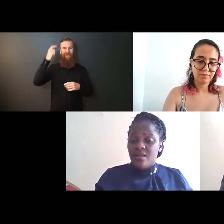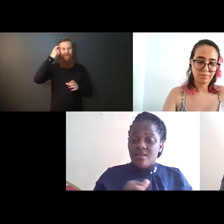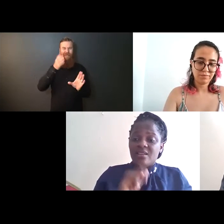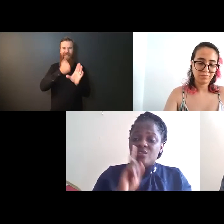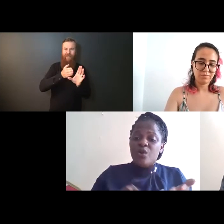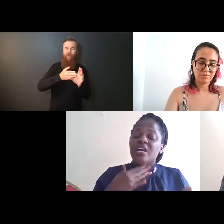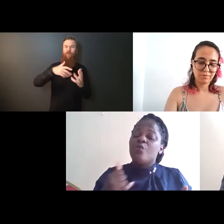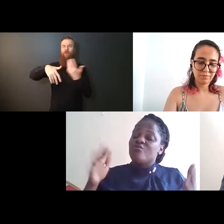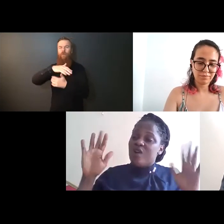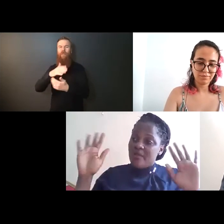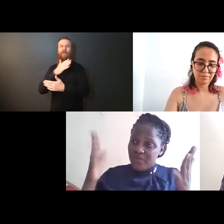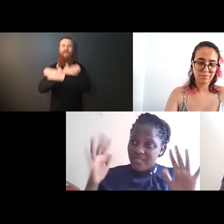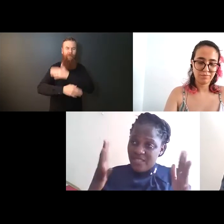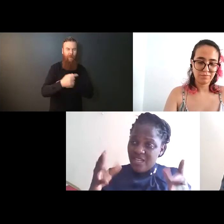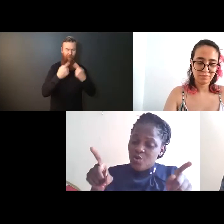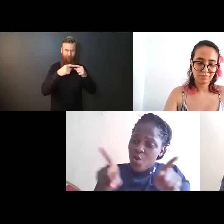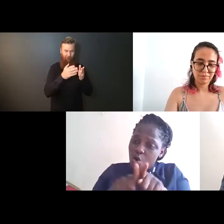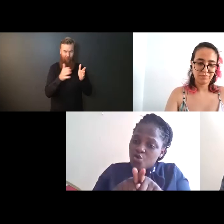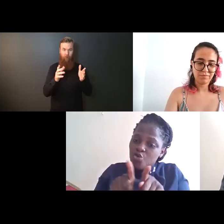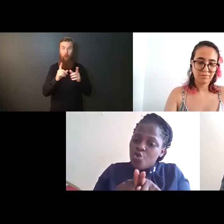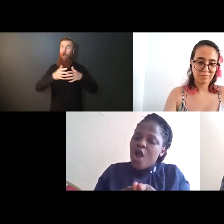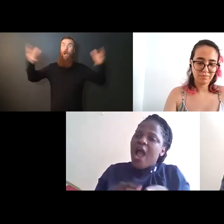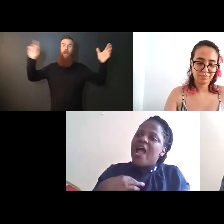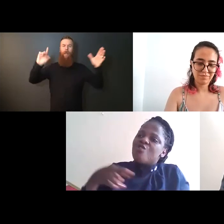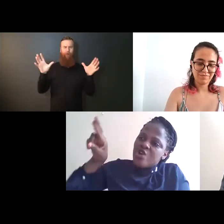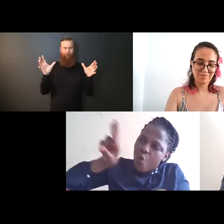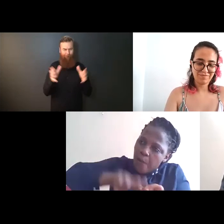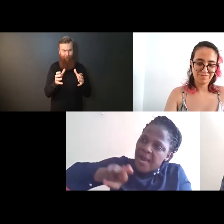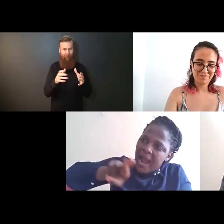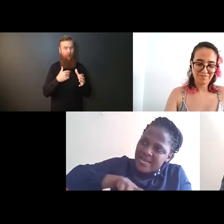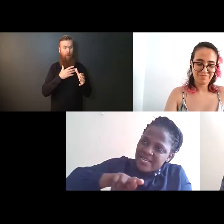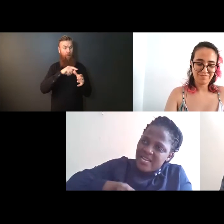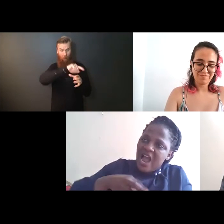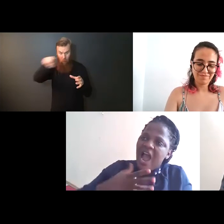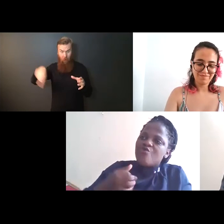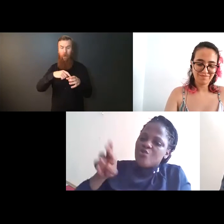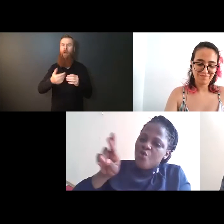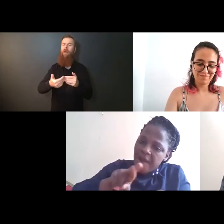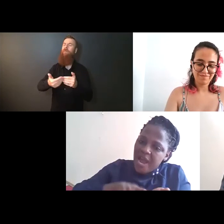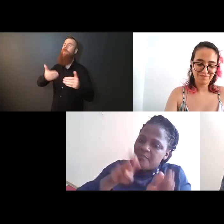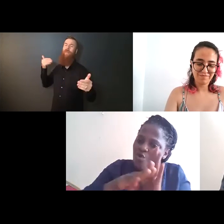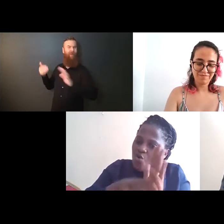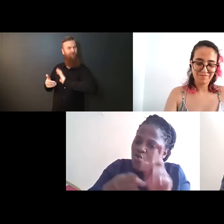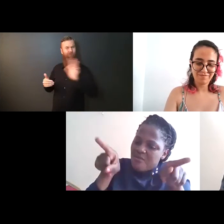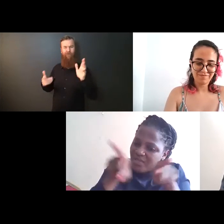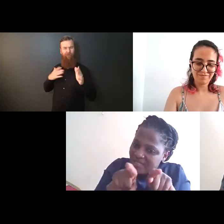anyone behind. That's what I would love to appreciate. And also I